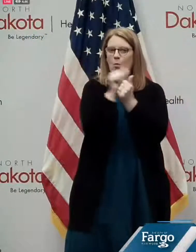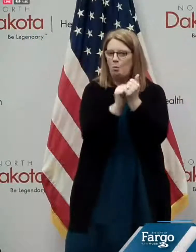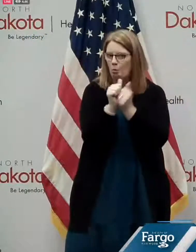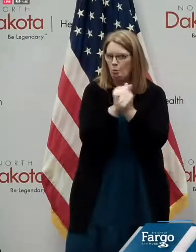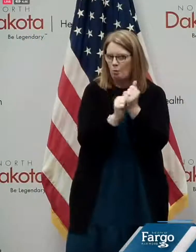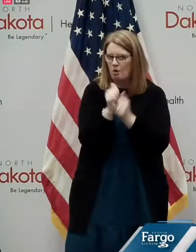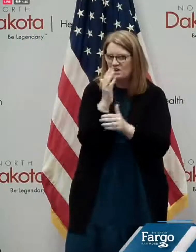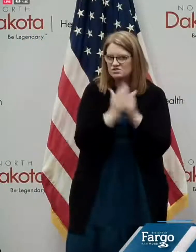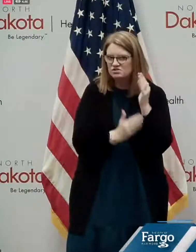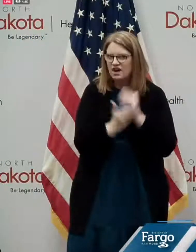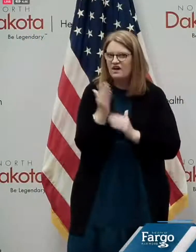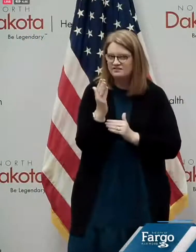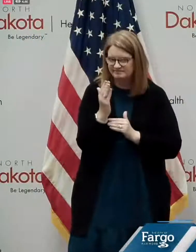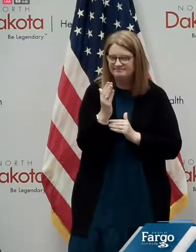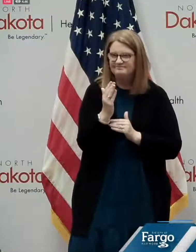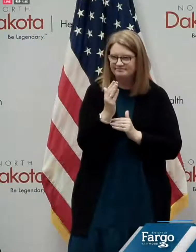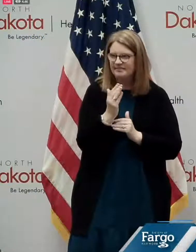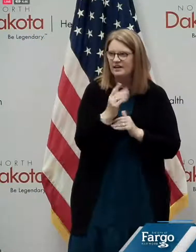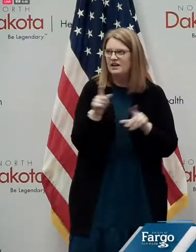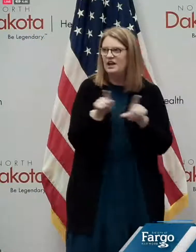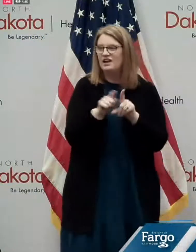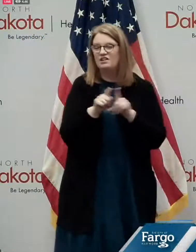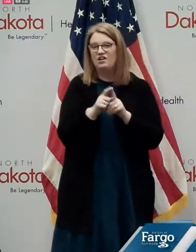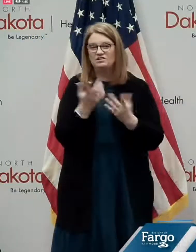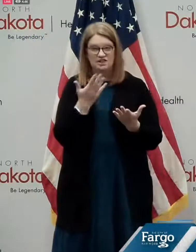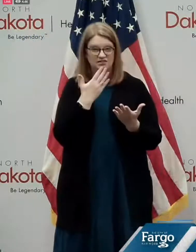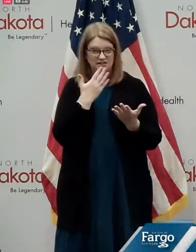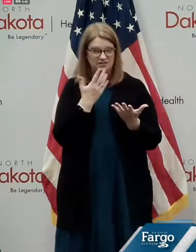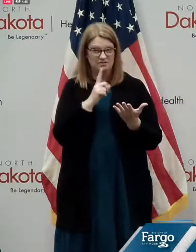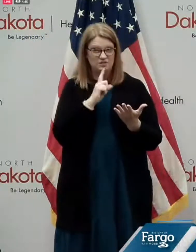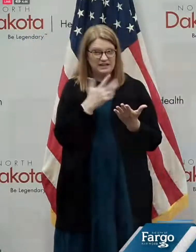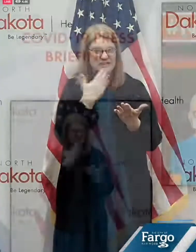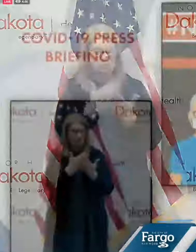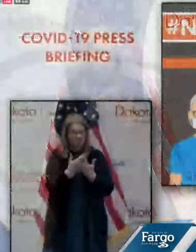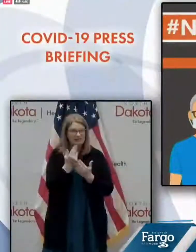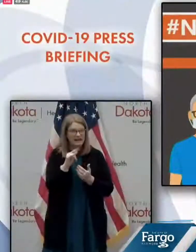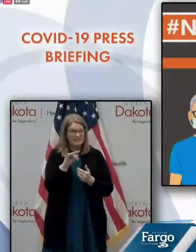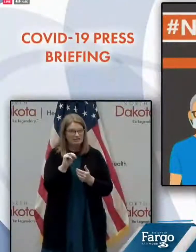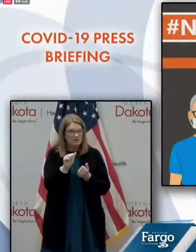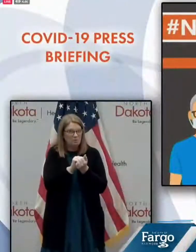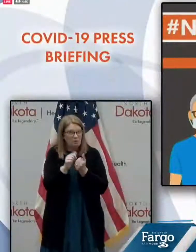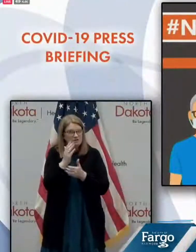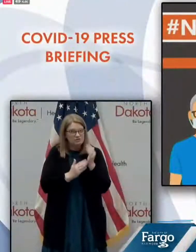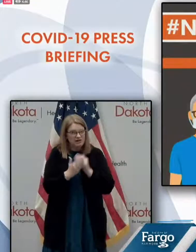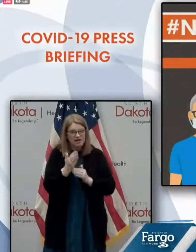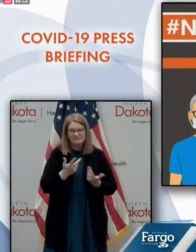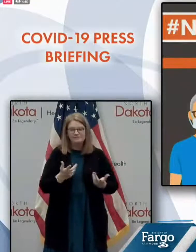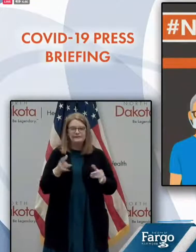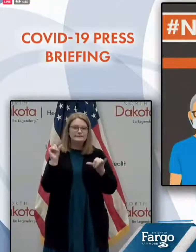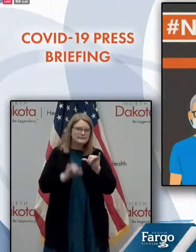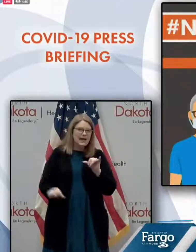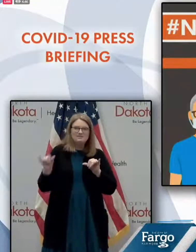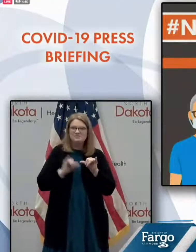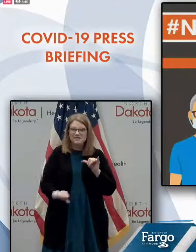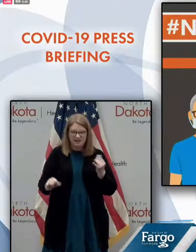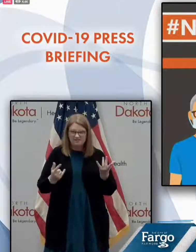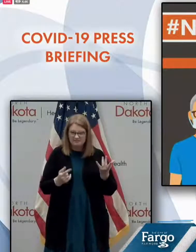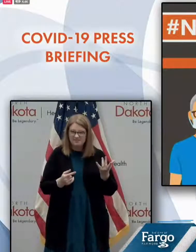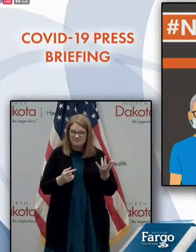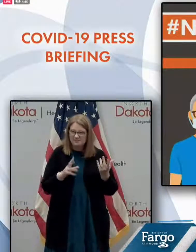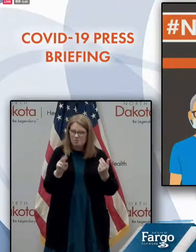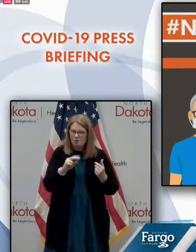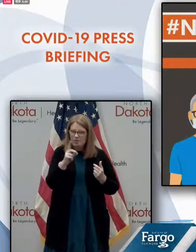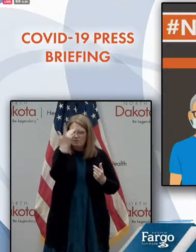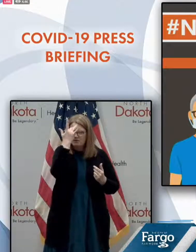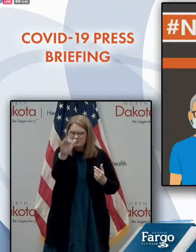hands, and practice good hygiene. And so again, same game plan we've always had, and these things under North Dakota Smart are the